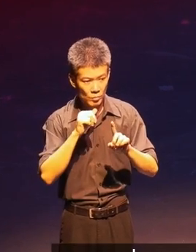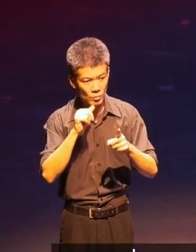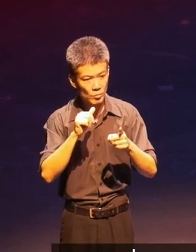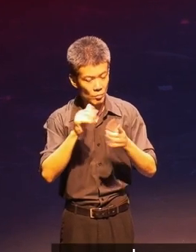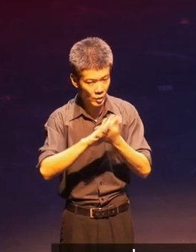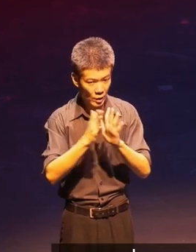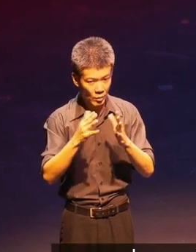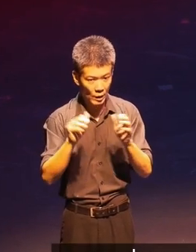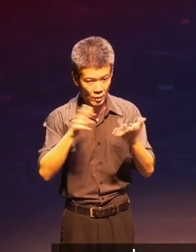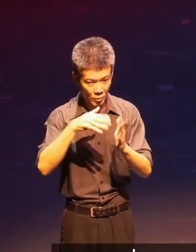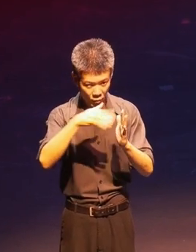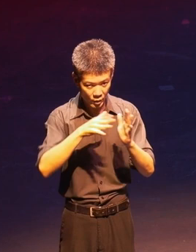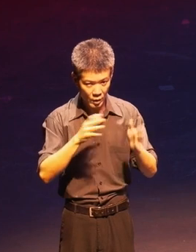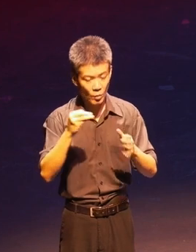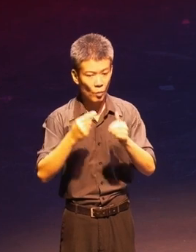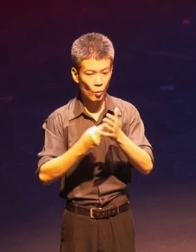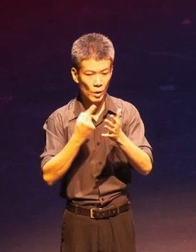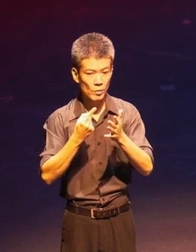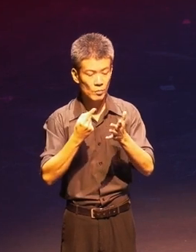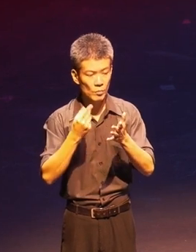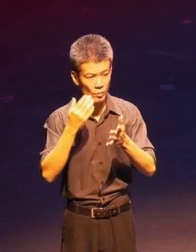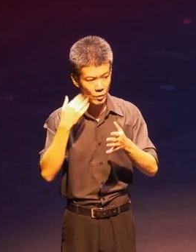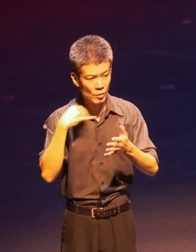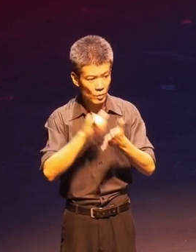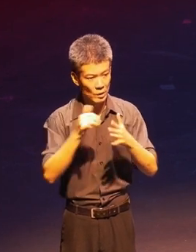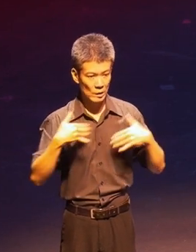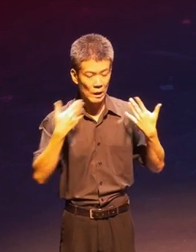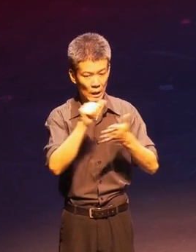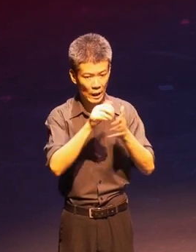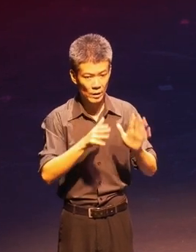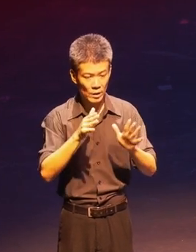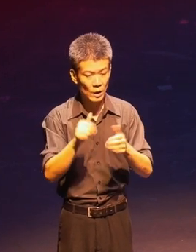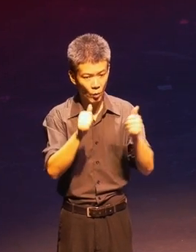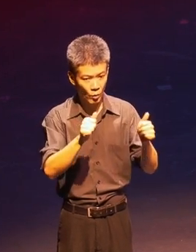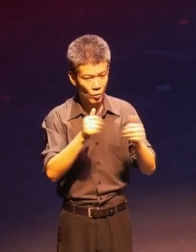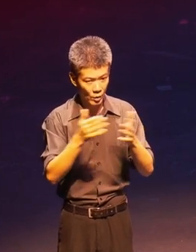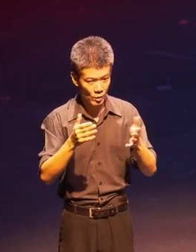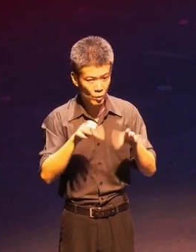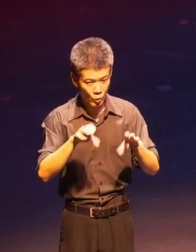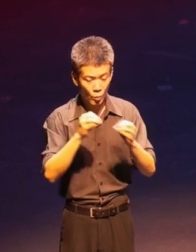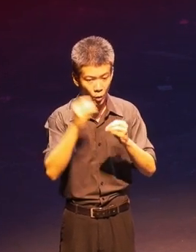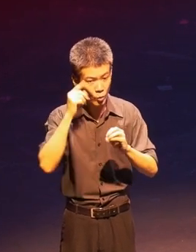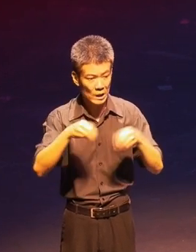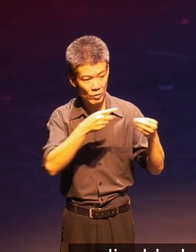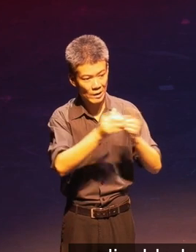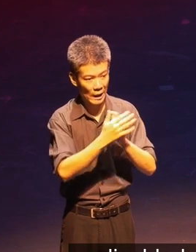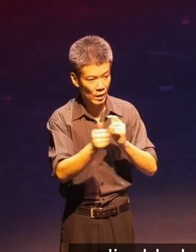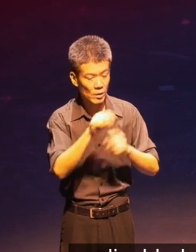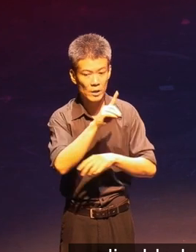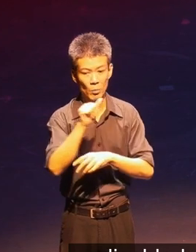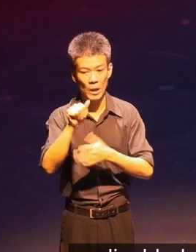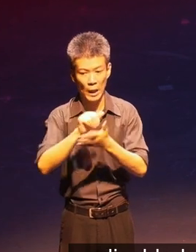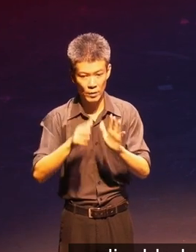becoming an excellent painter and was once also the winner of the NEC Young Artist Award. We have to do more to give our talented